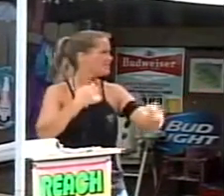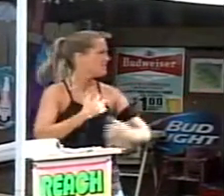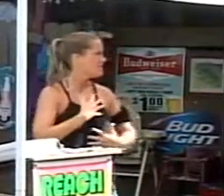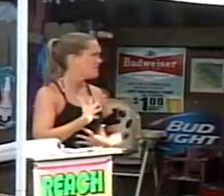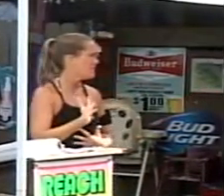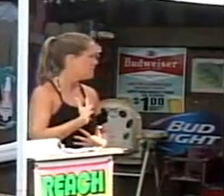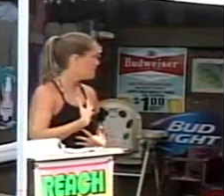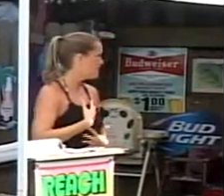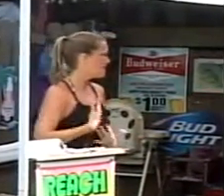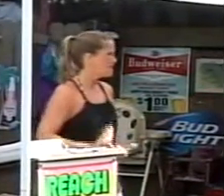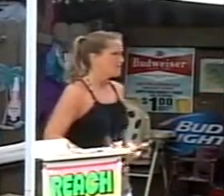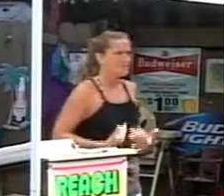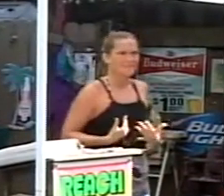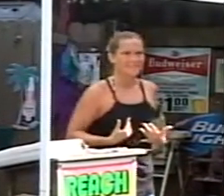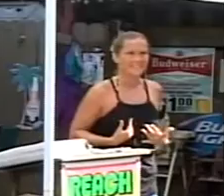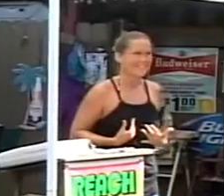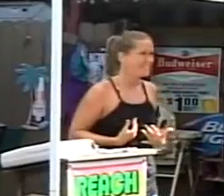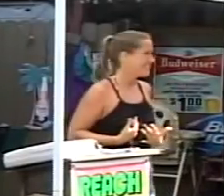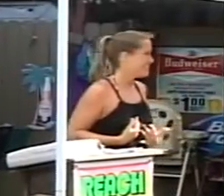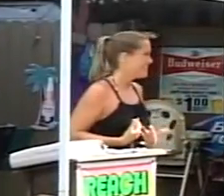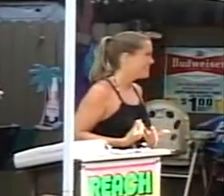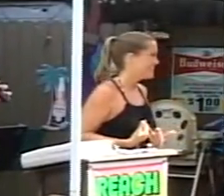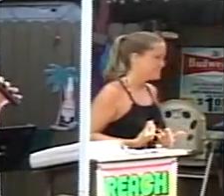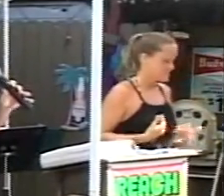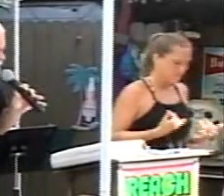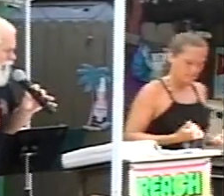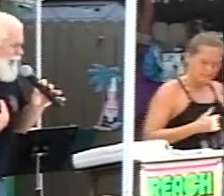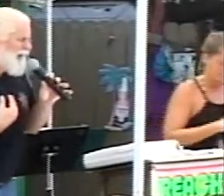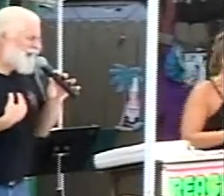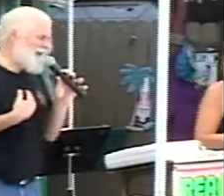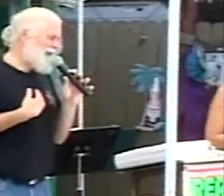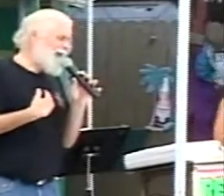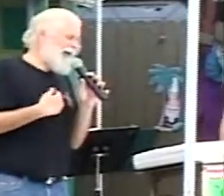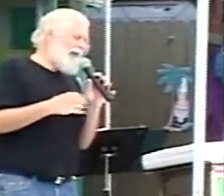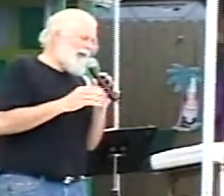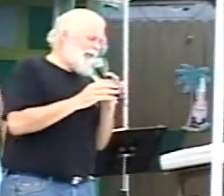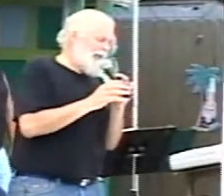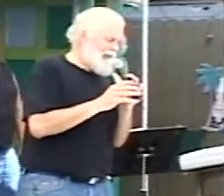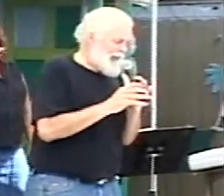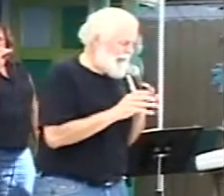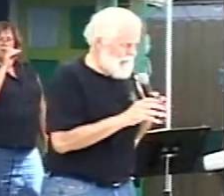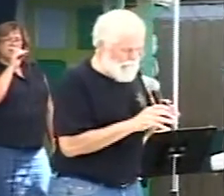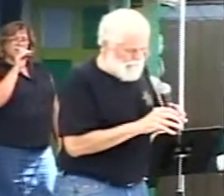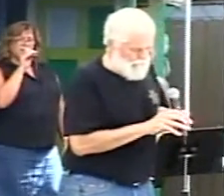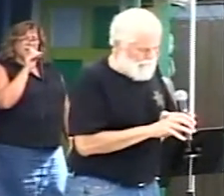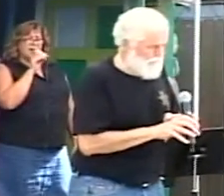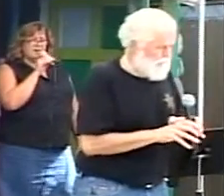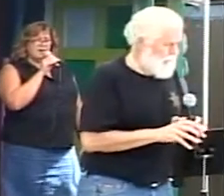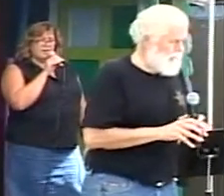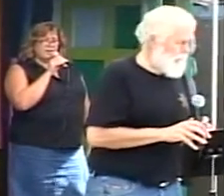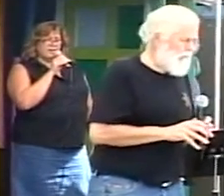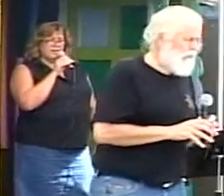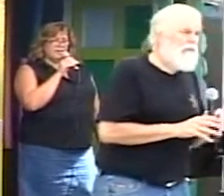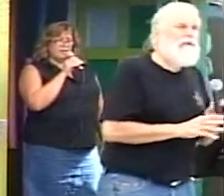eyes? Are they so revealing? This time I cannot disguise all the